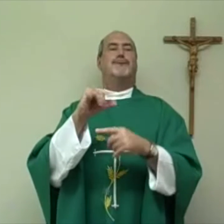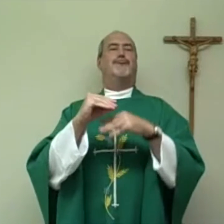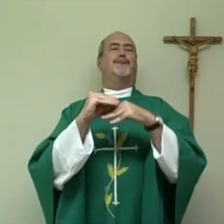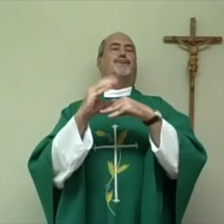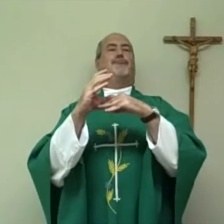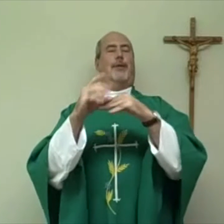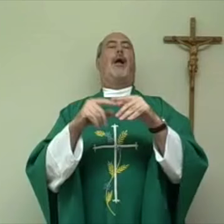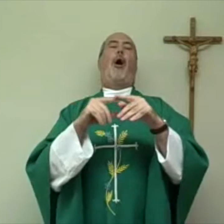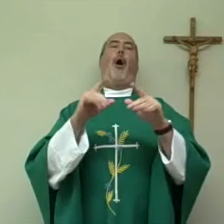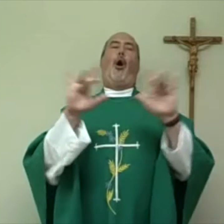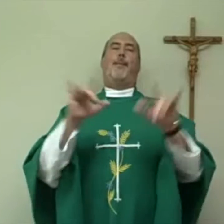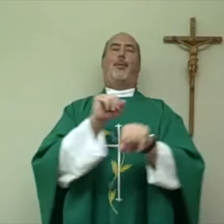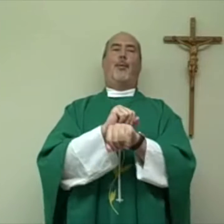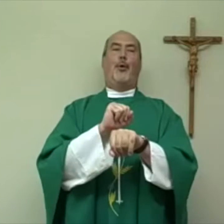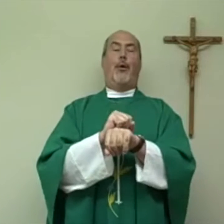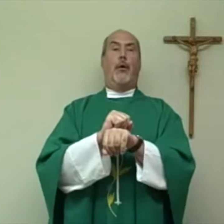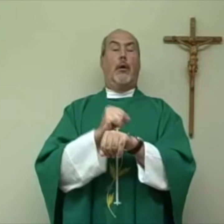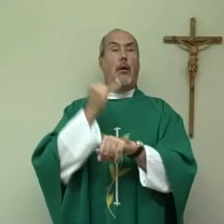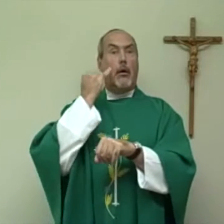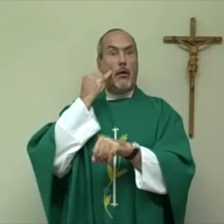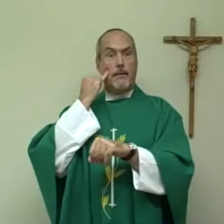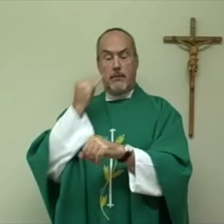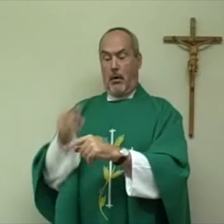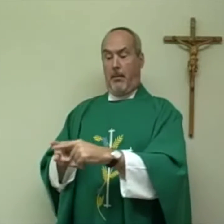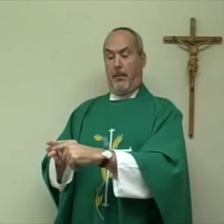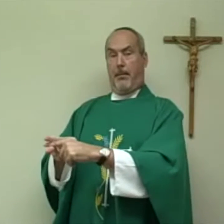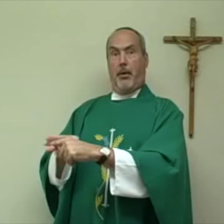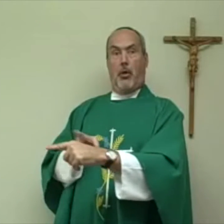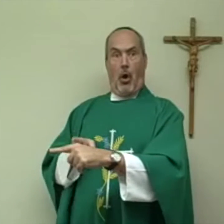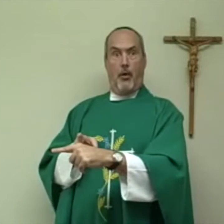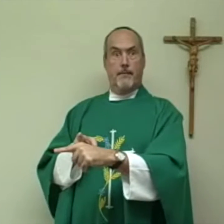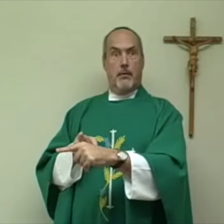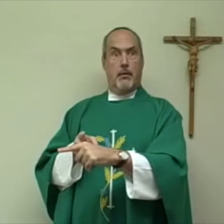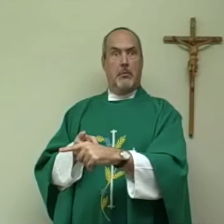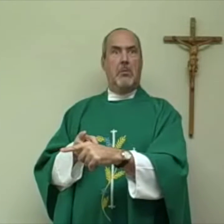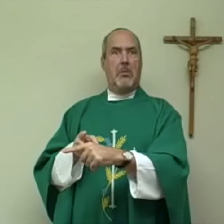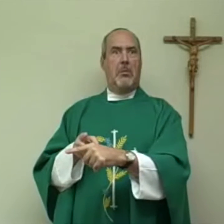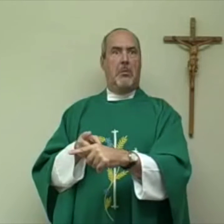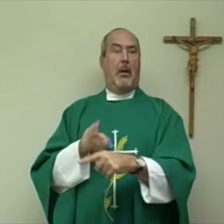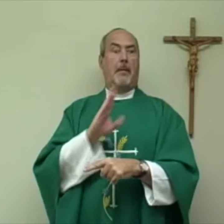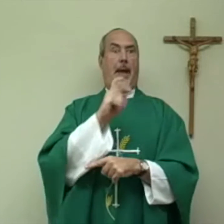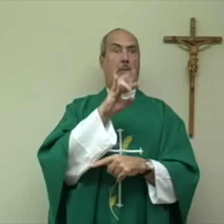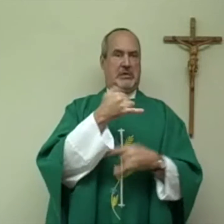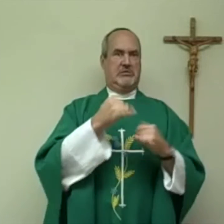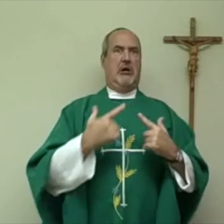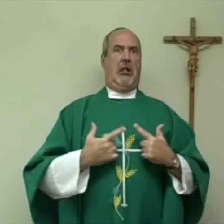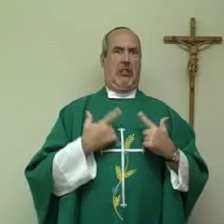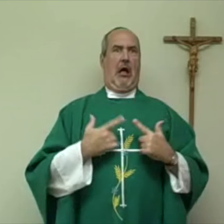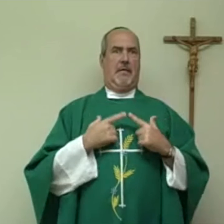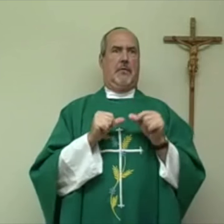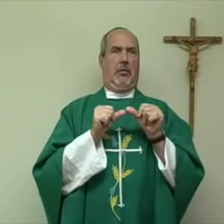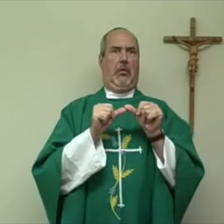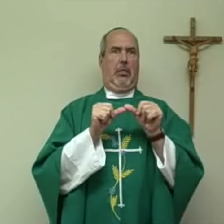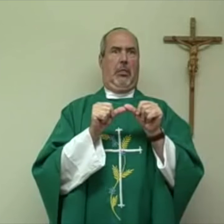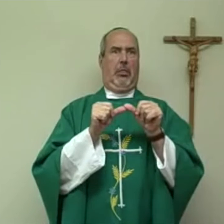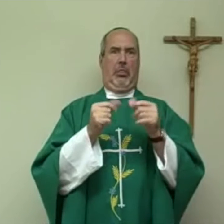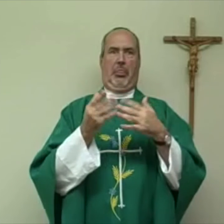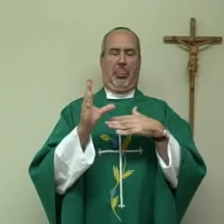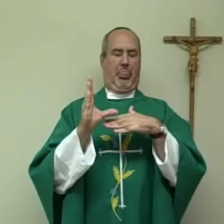And when we plug it in, the battery recharges and the computer continues to work. But if we unplug it, the battery will still